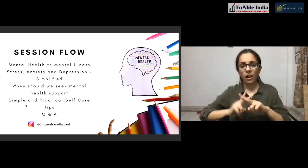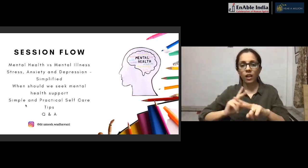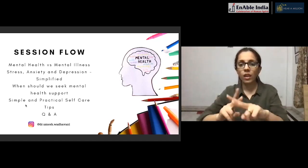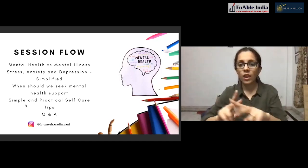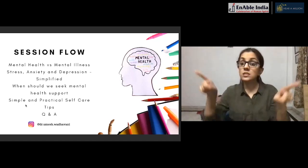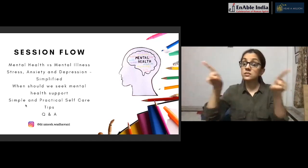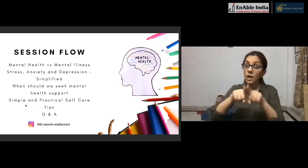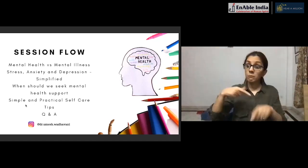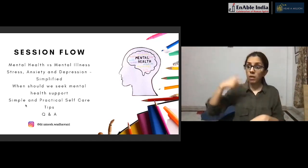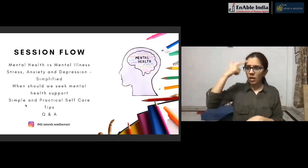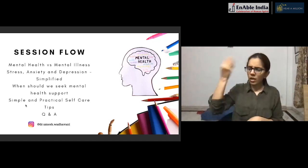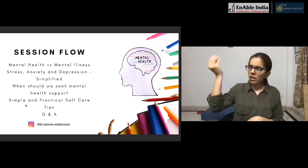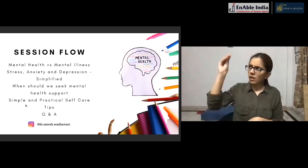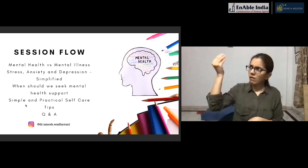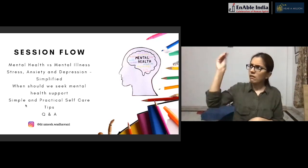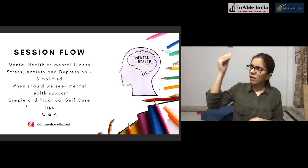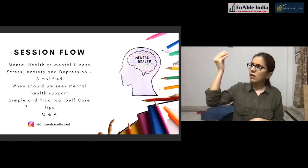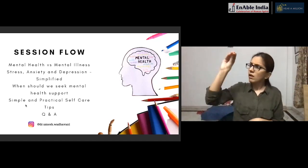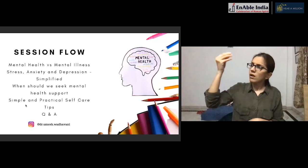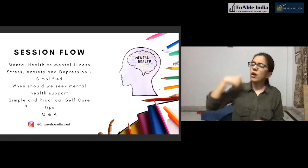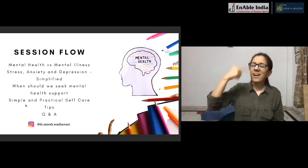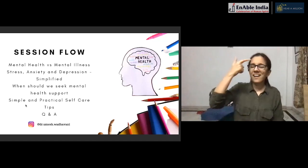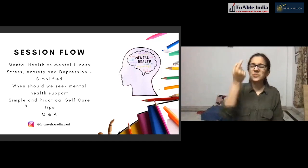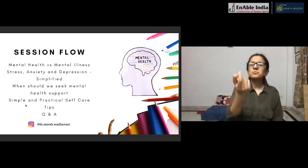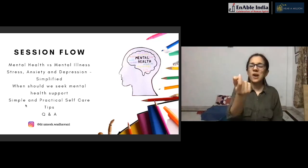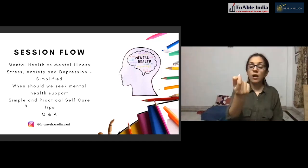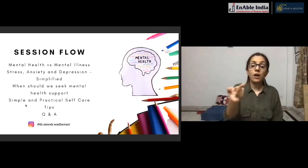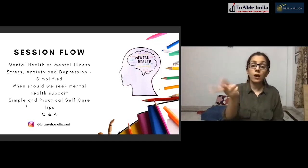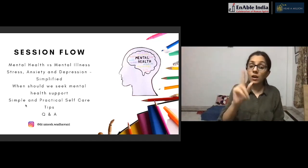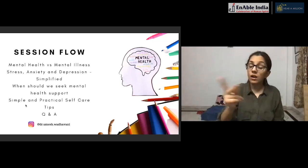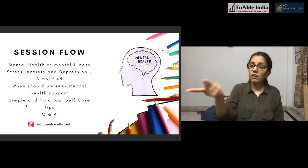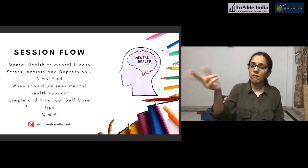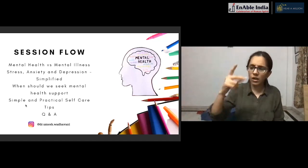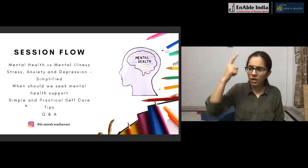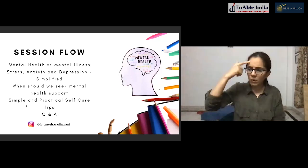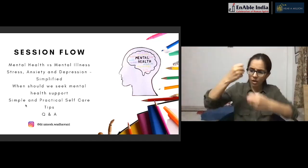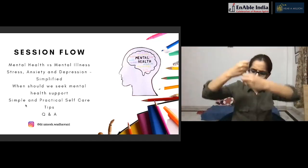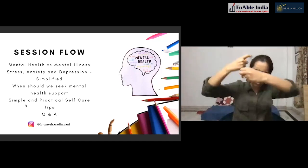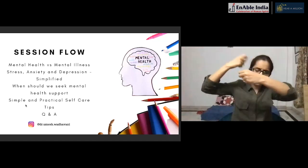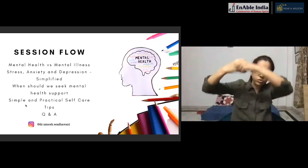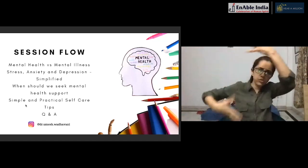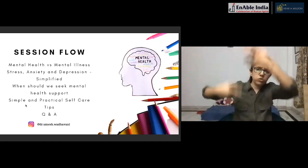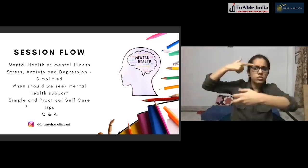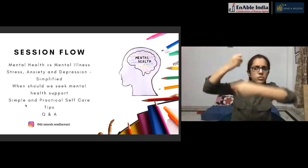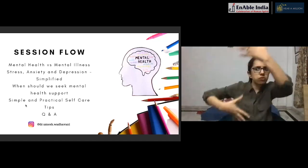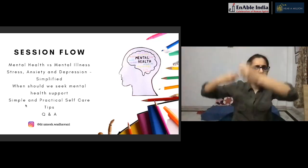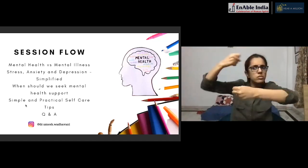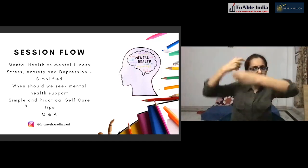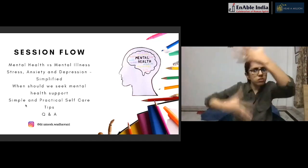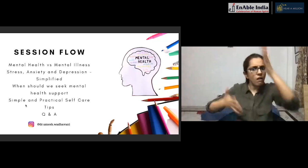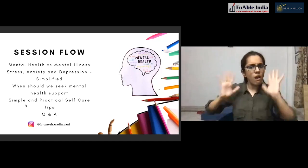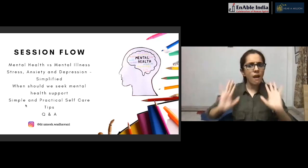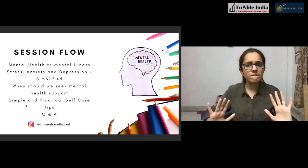overthinking overthinking is a tiny thing. It can happen. It can happen because of certain, like, let's